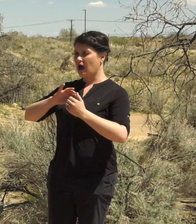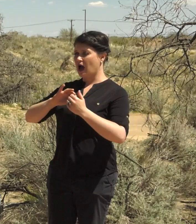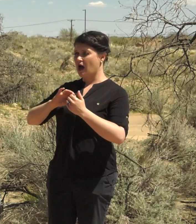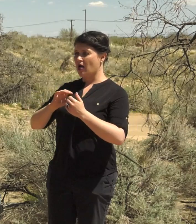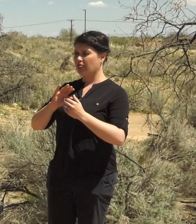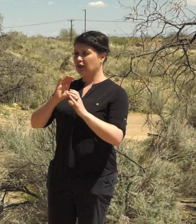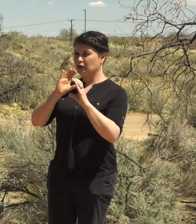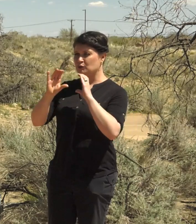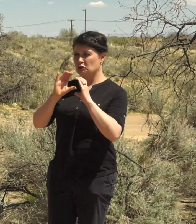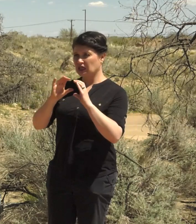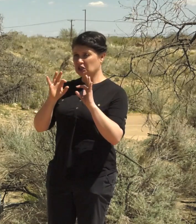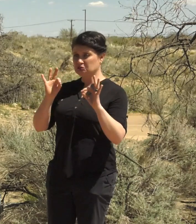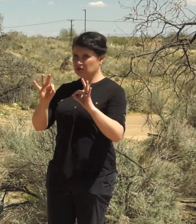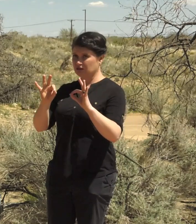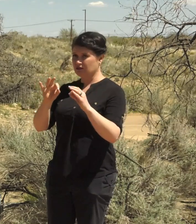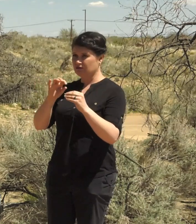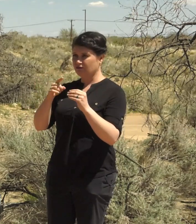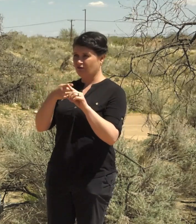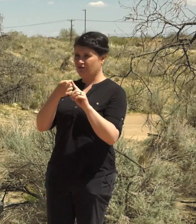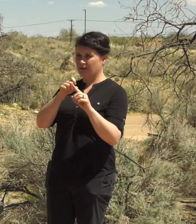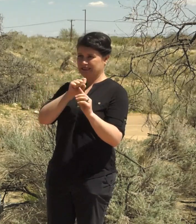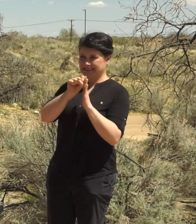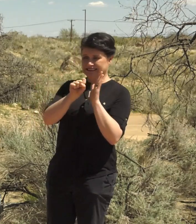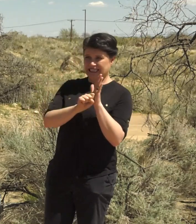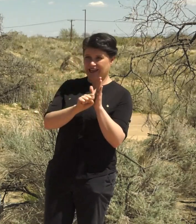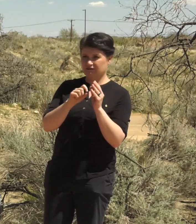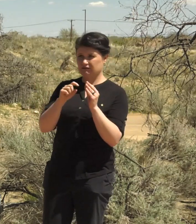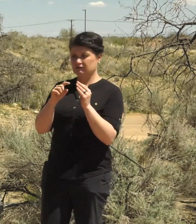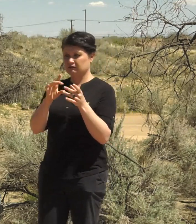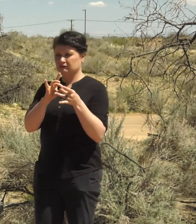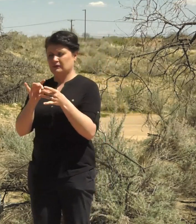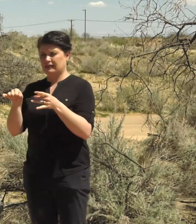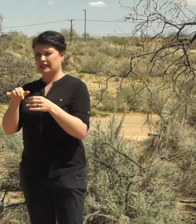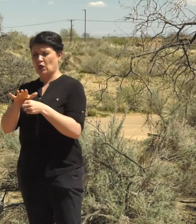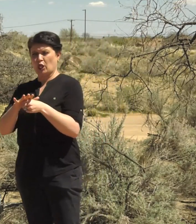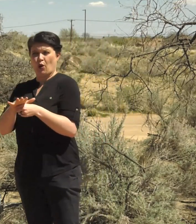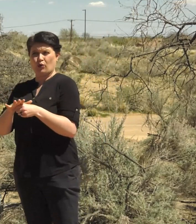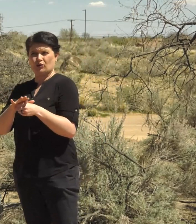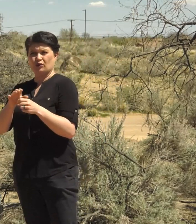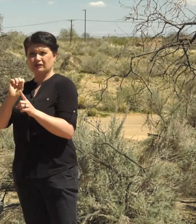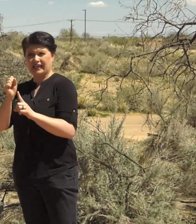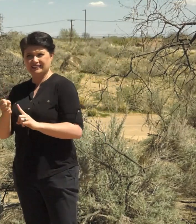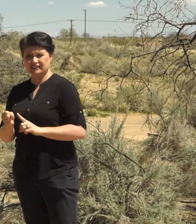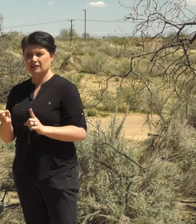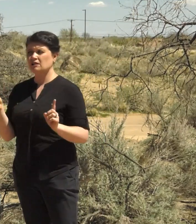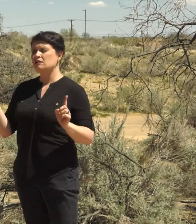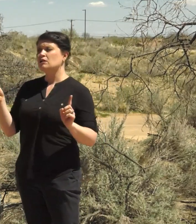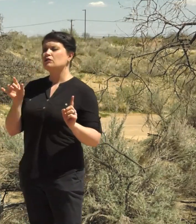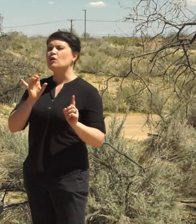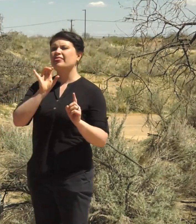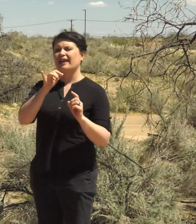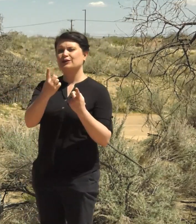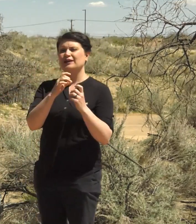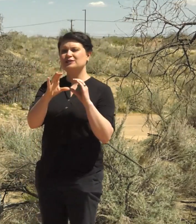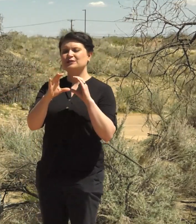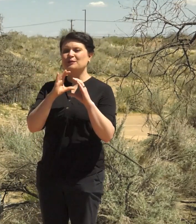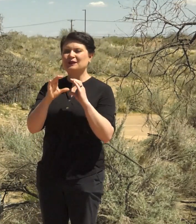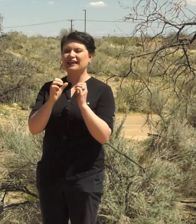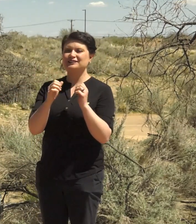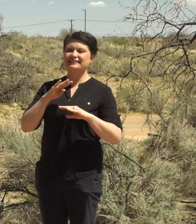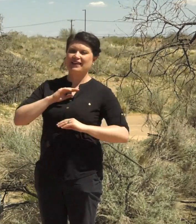from the state about local cases? The question is just about really communication and satisfaction with the